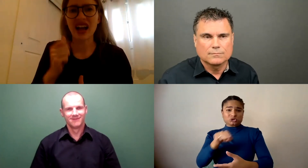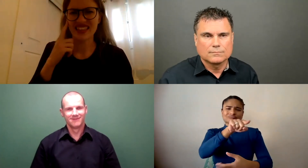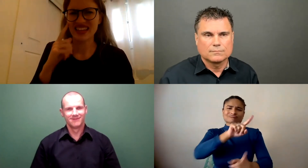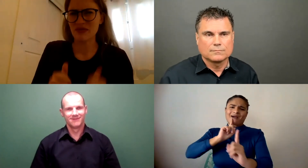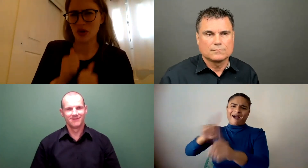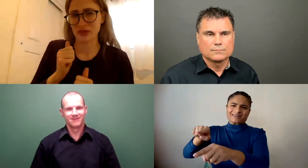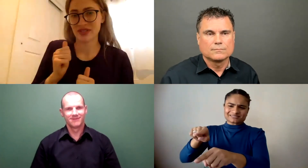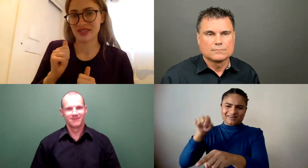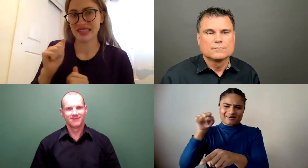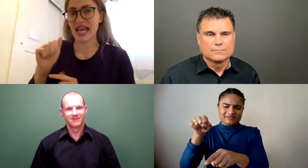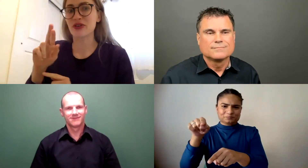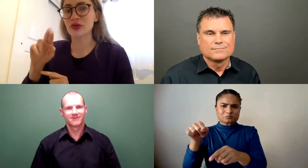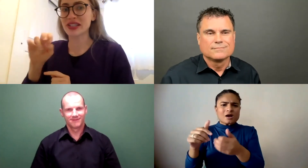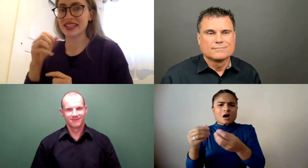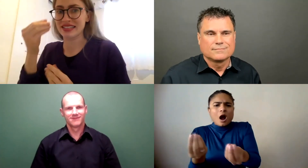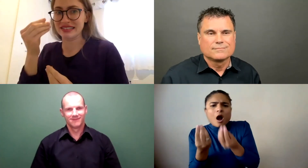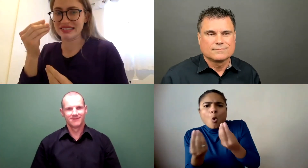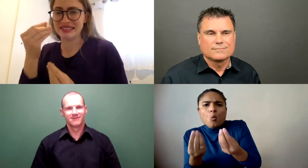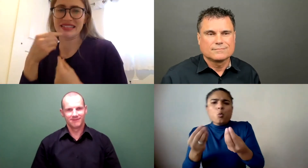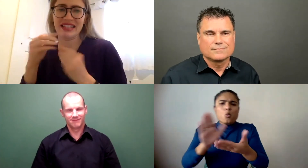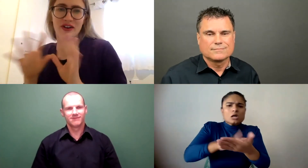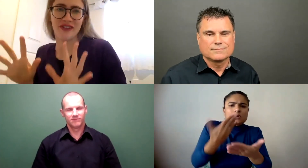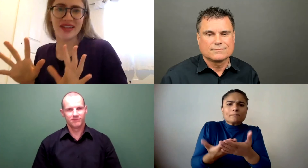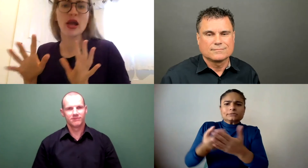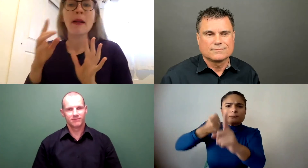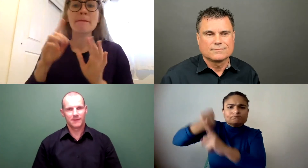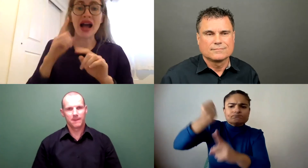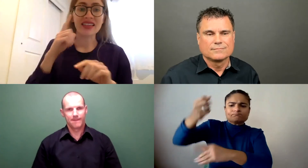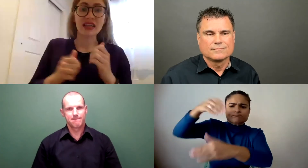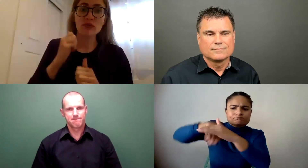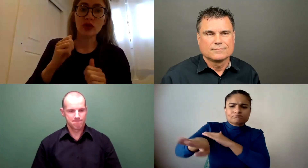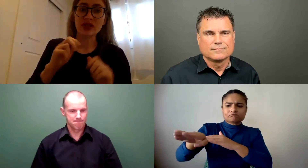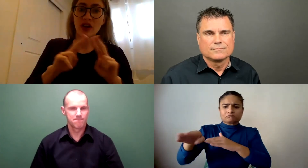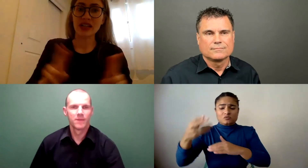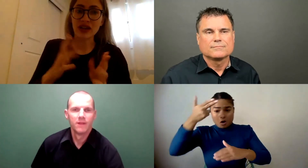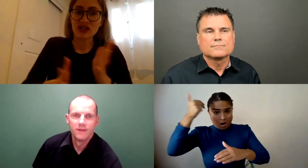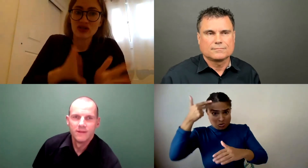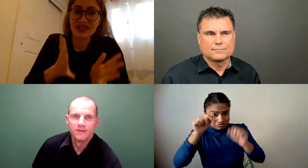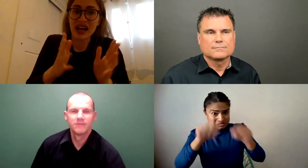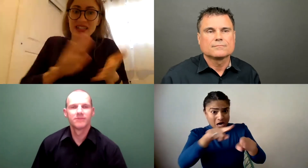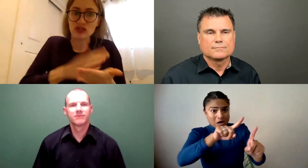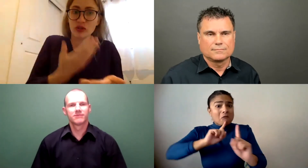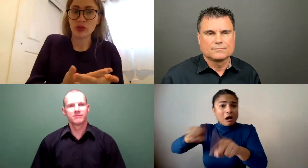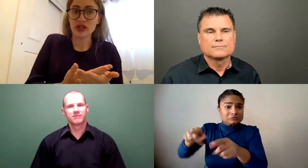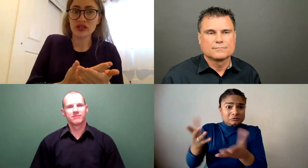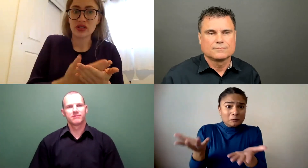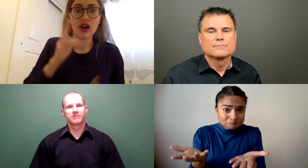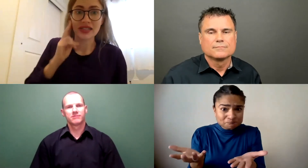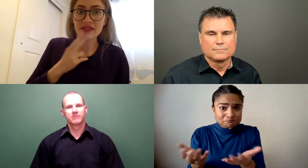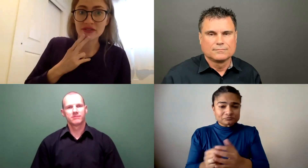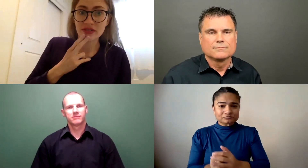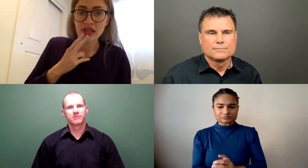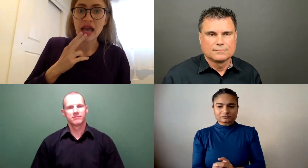most, and Arūnas can clarify, but I think most of our international sign interpreters